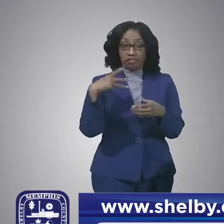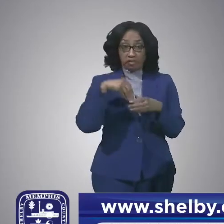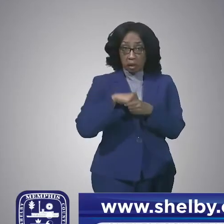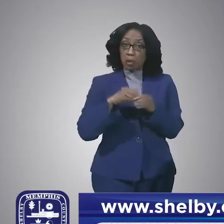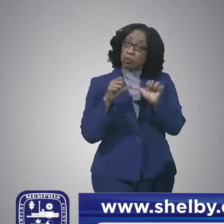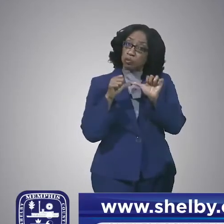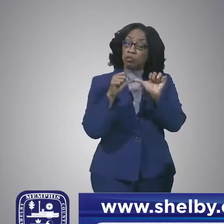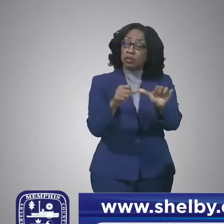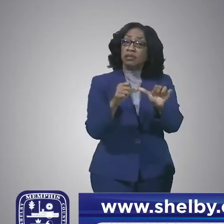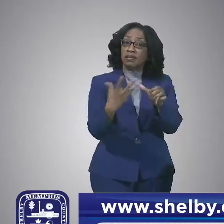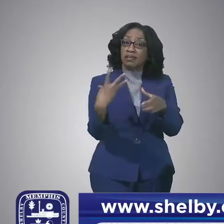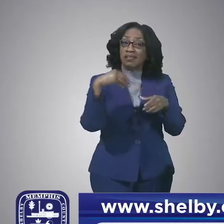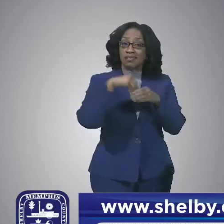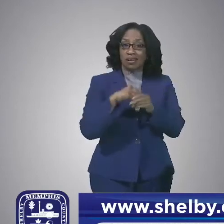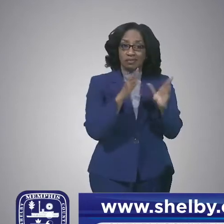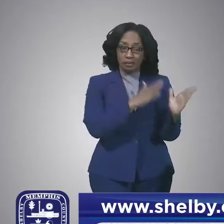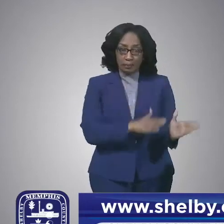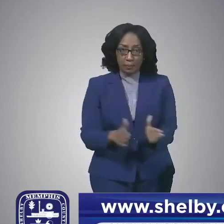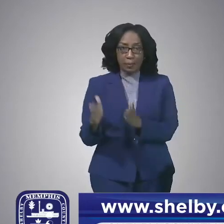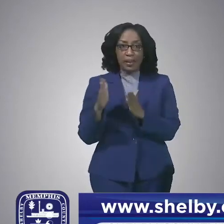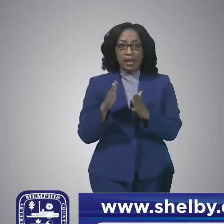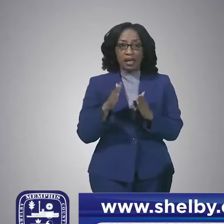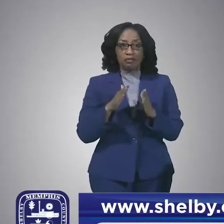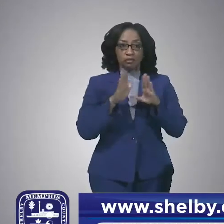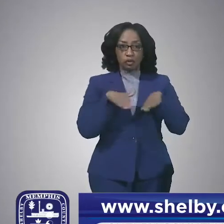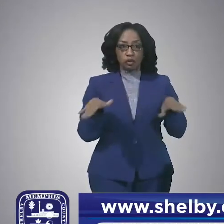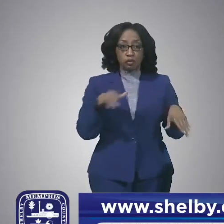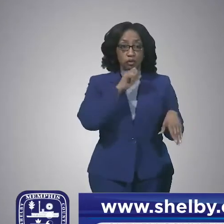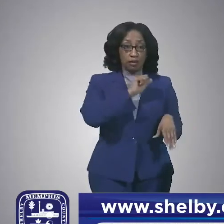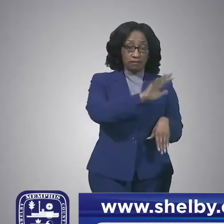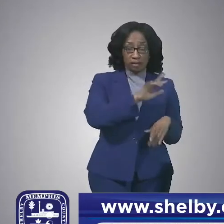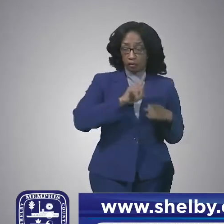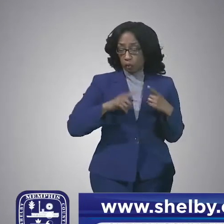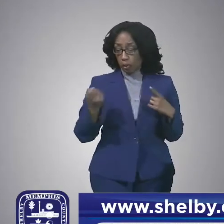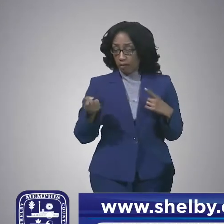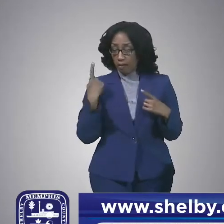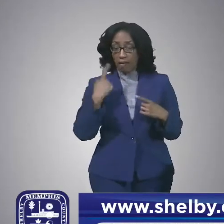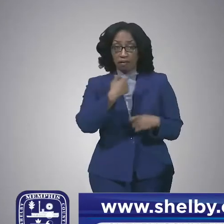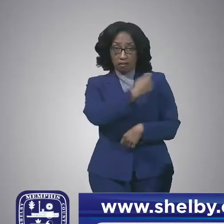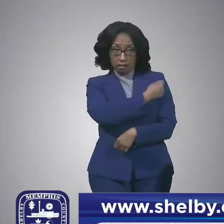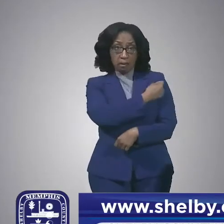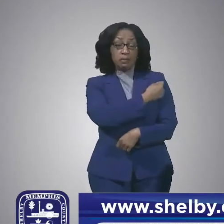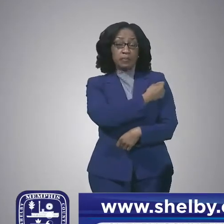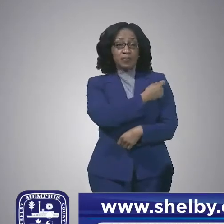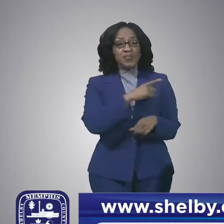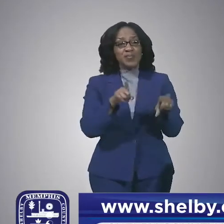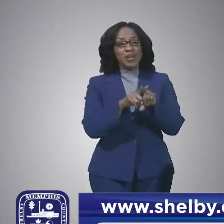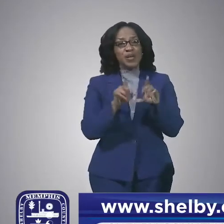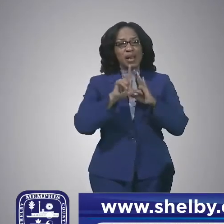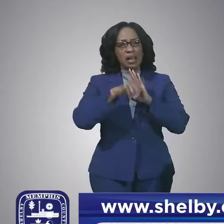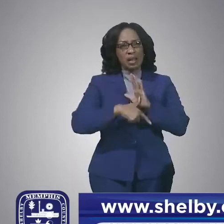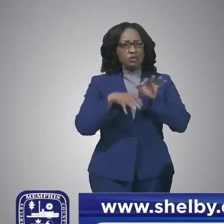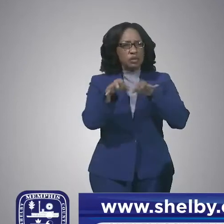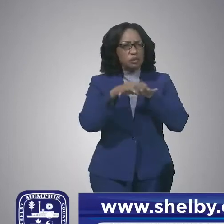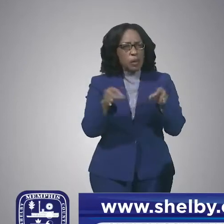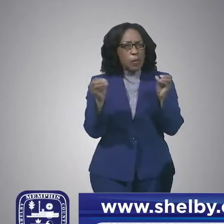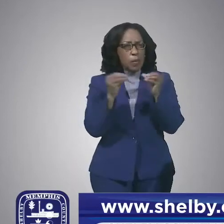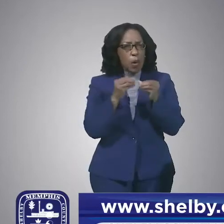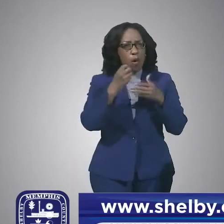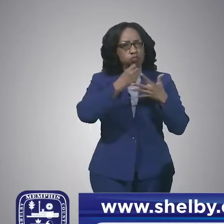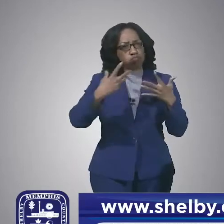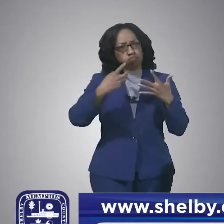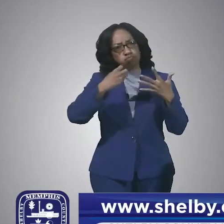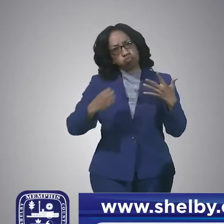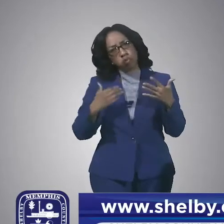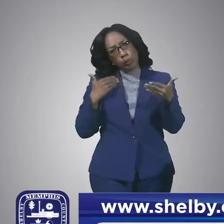to be involved in the plan to get 5 to 11-year-olds vaccinated. We'll be able to share more details as we get closer to